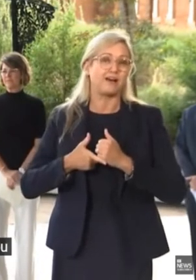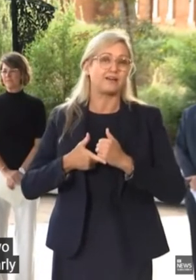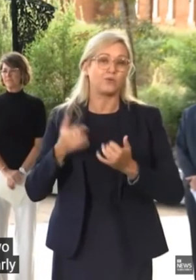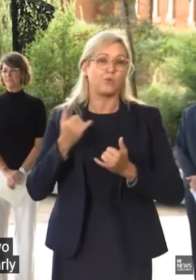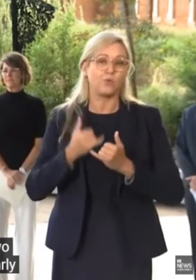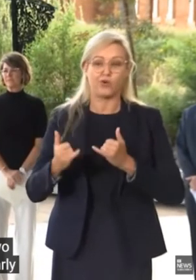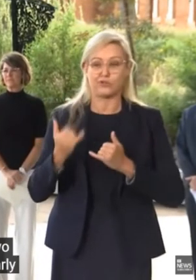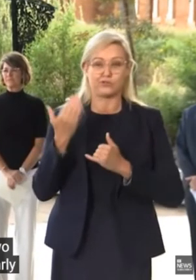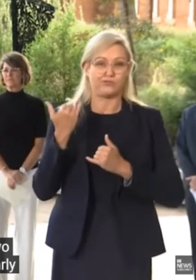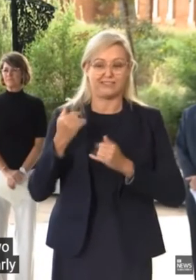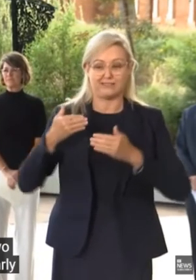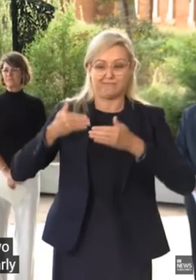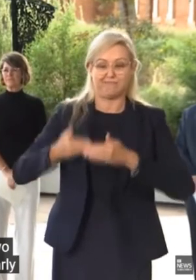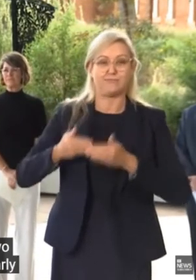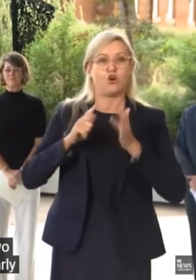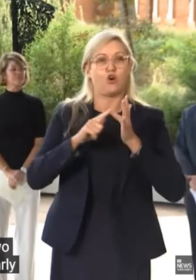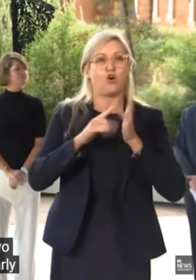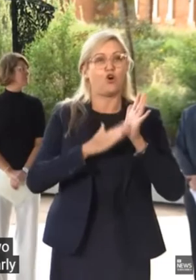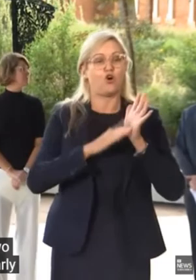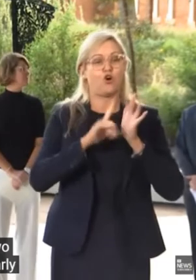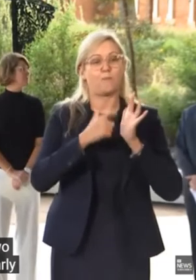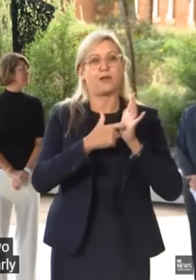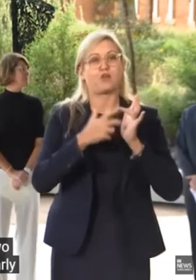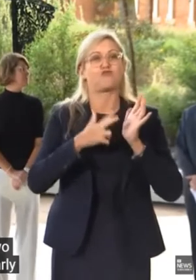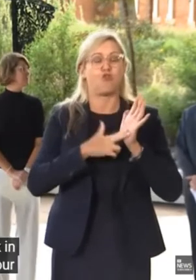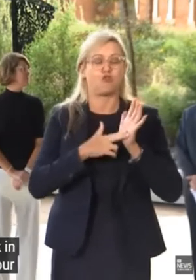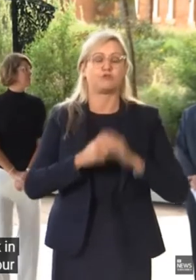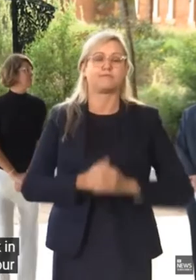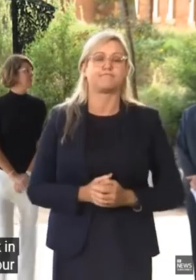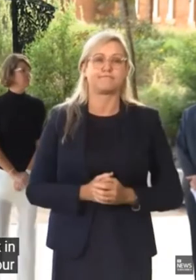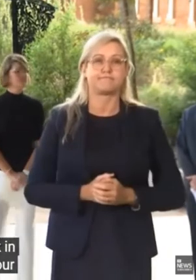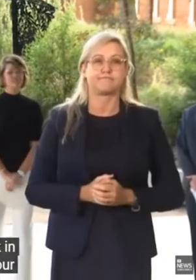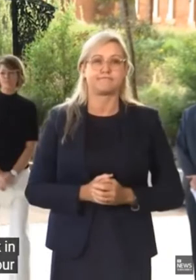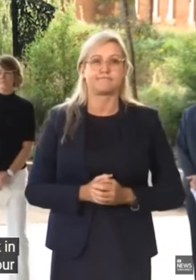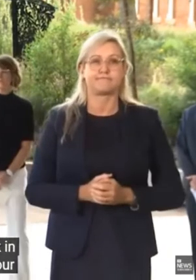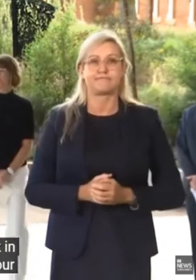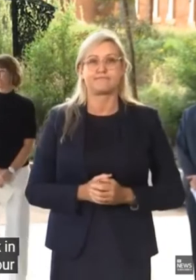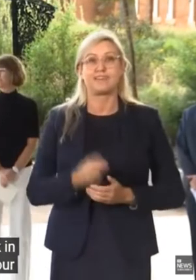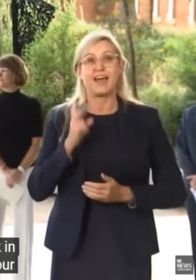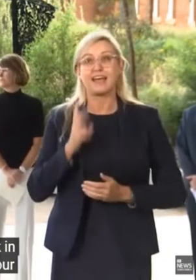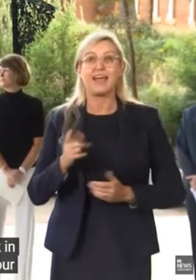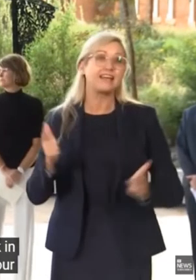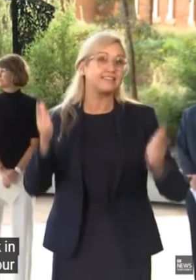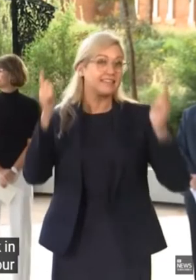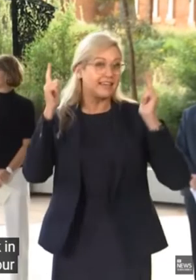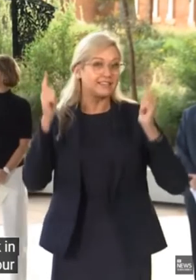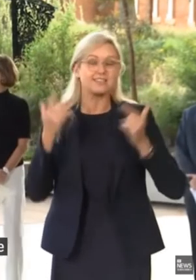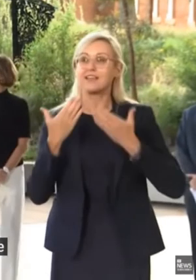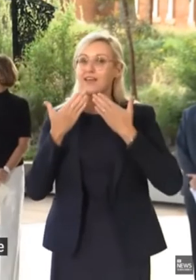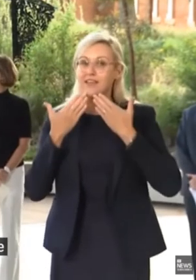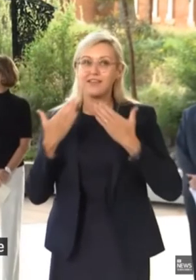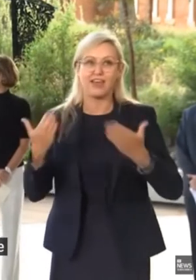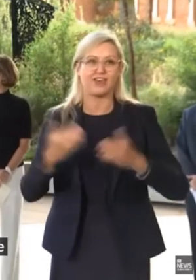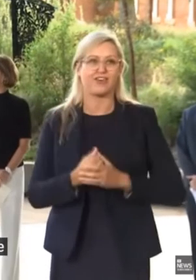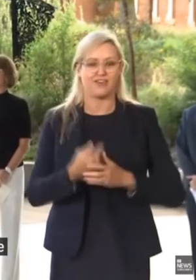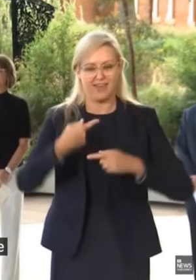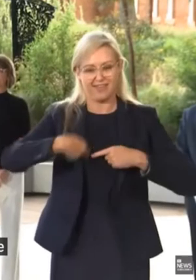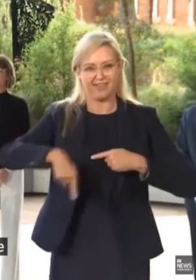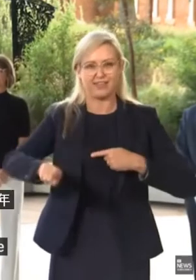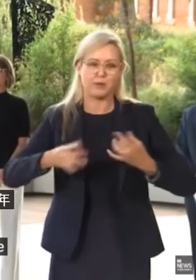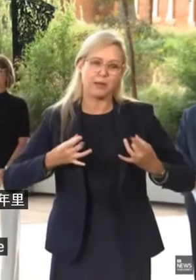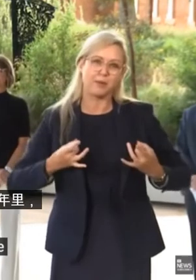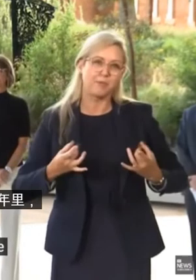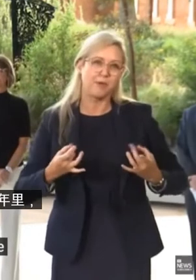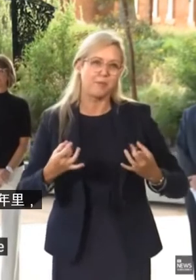during the Omicron outbreak. In addition to that, can I thank our teachers who this week are getting ready